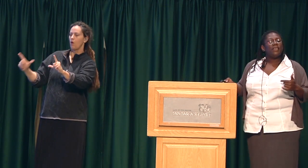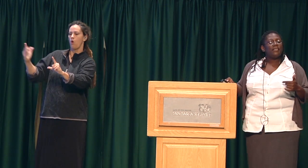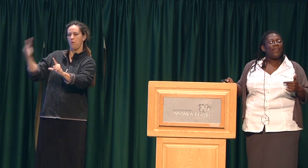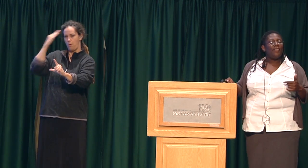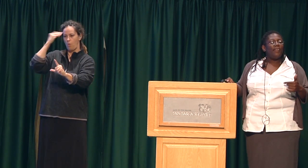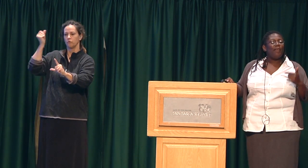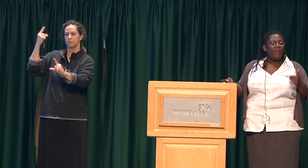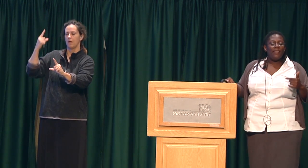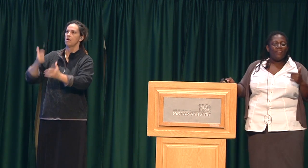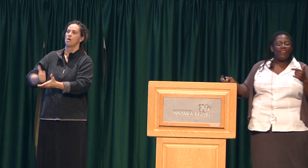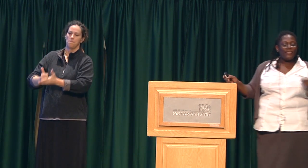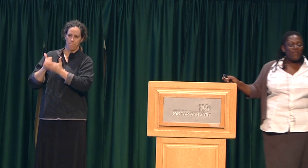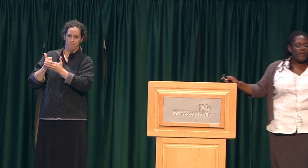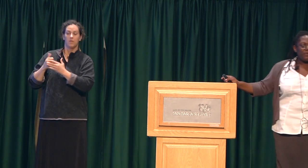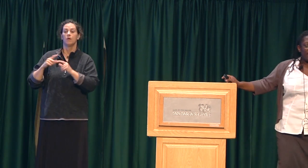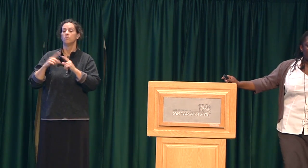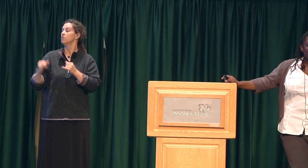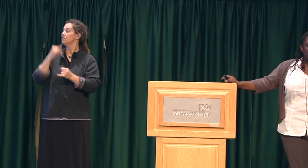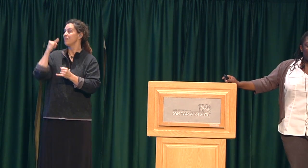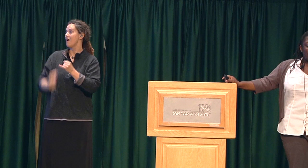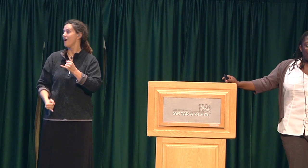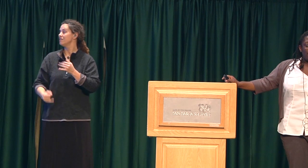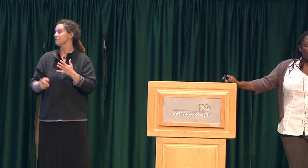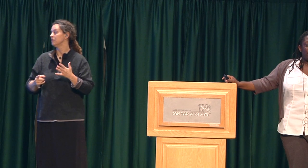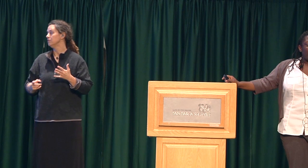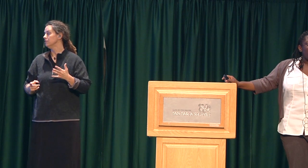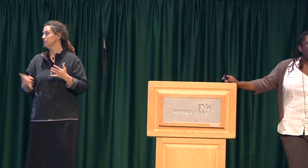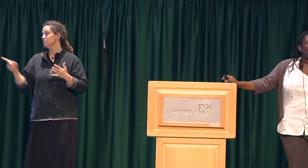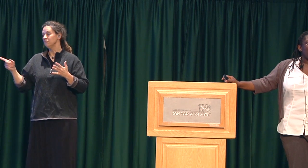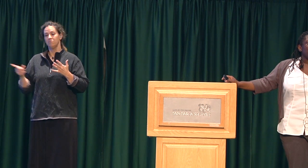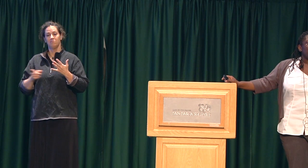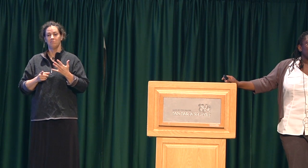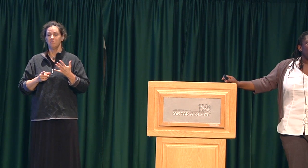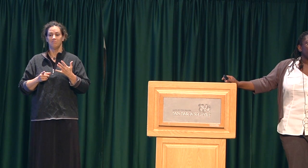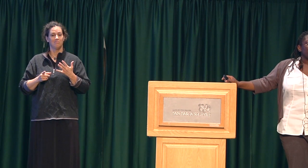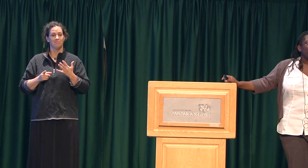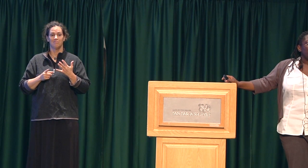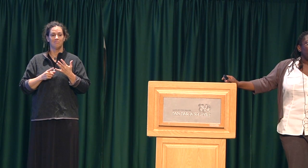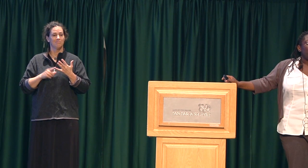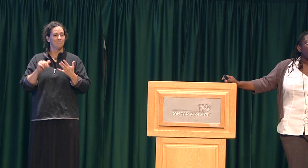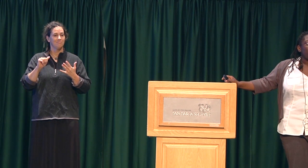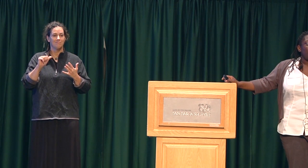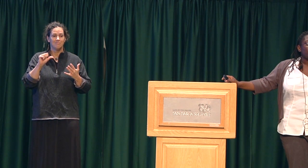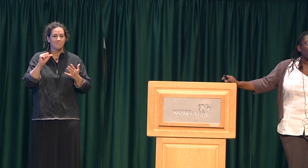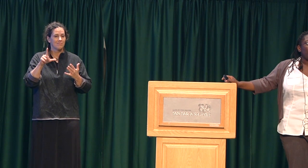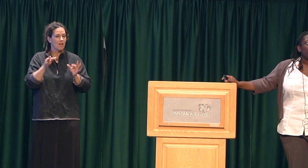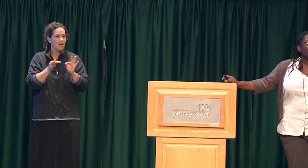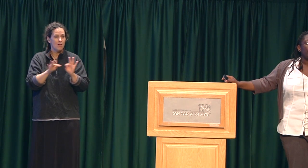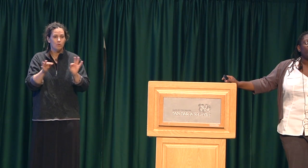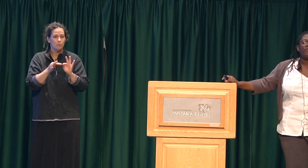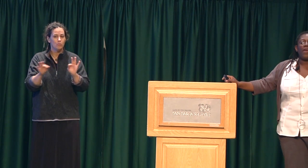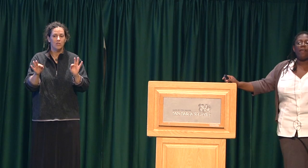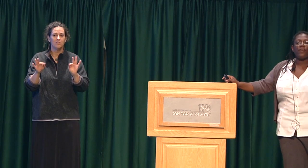thing was they said, and they made, and several people said this, they don't recognize us as a culture. They don't recognize our